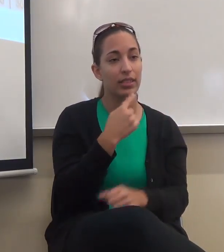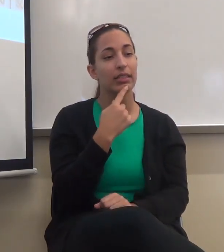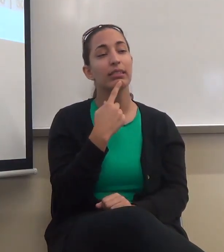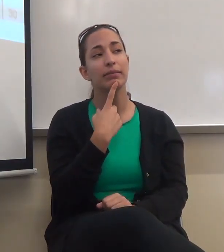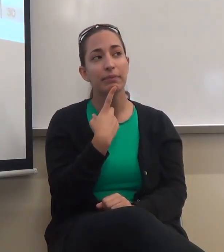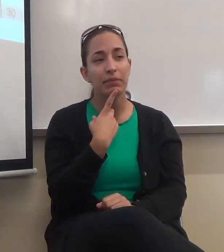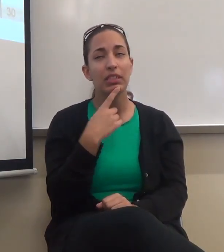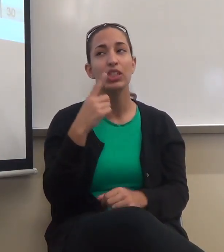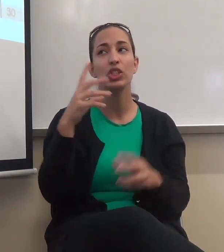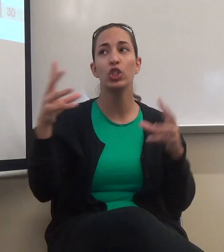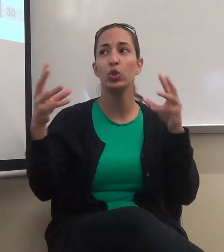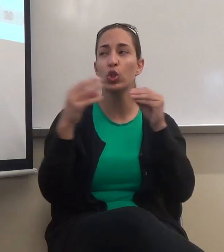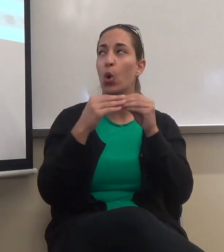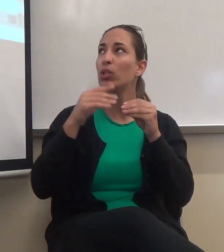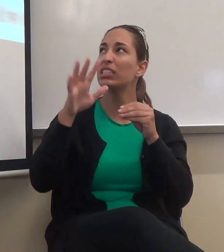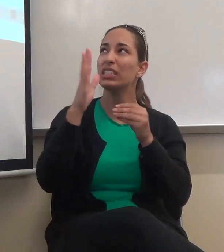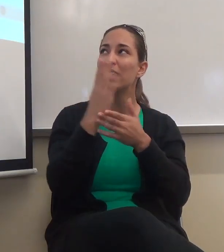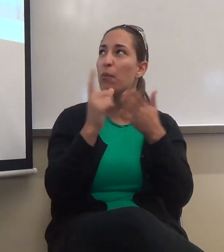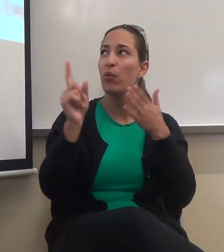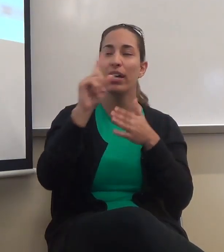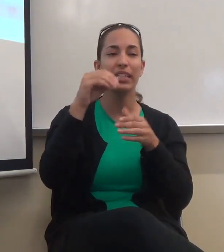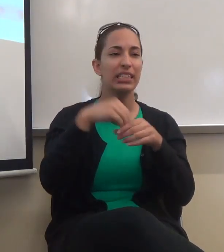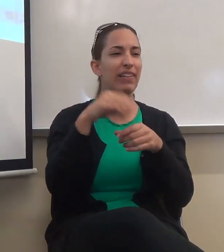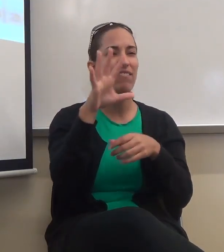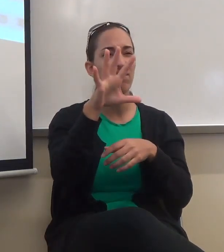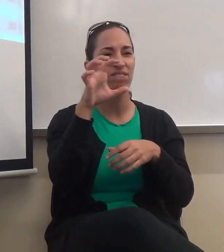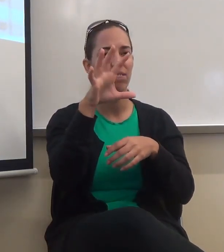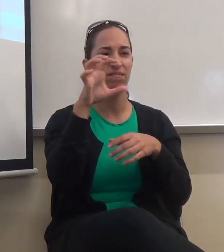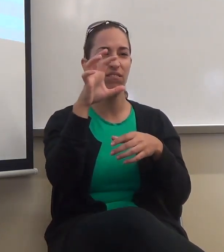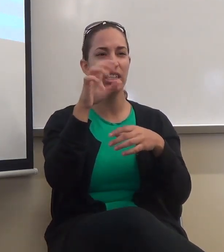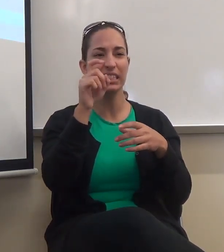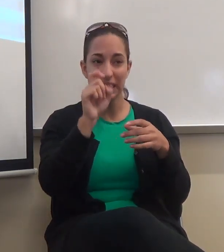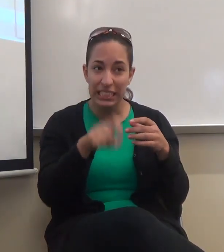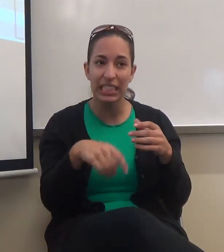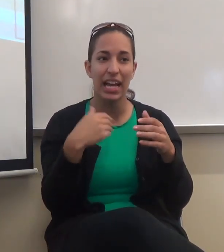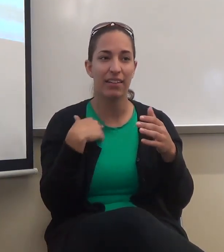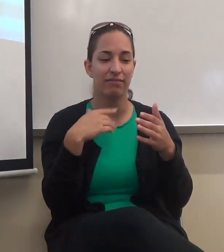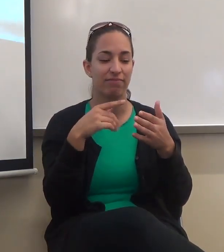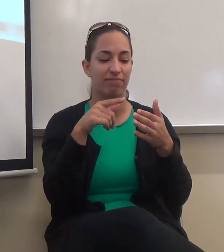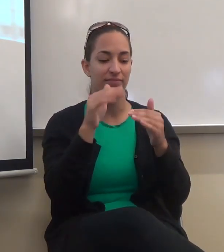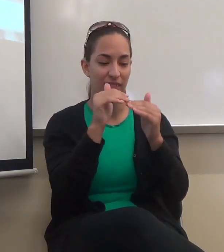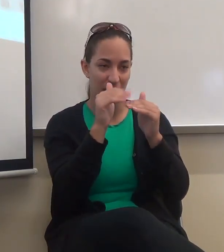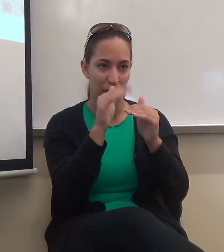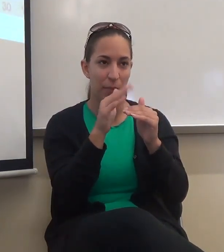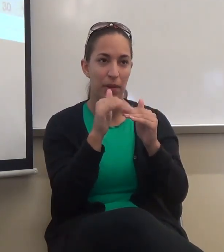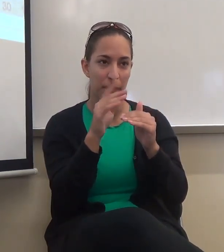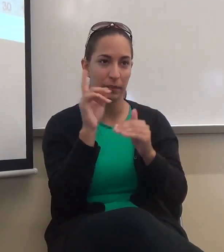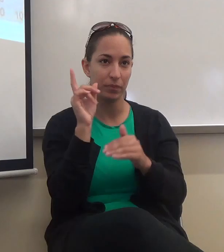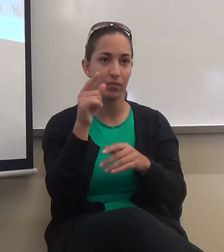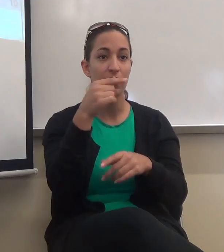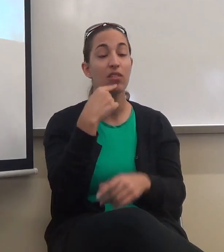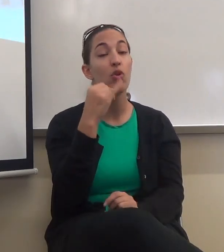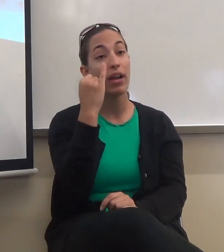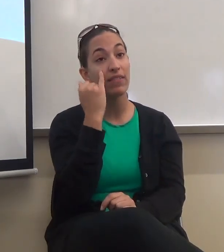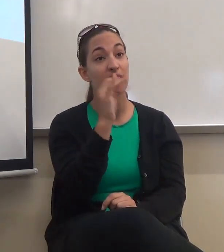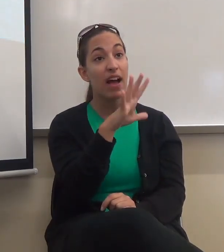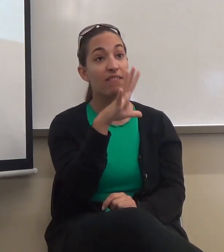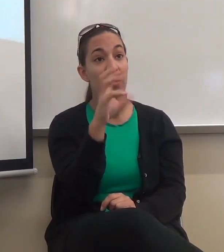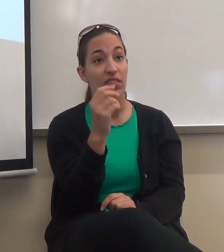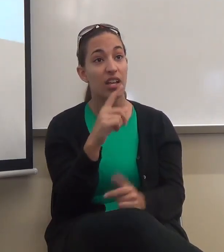the 500s, okay? Yeah, because I mean, Is- it's yeah. 550 that I did the other ones, that's 580 and